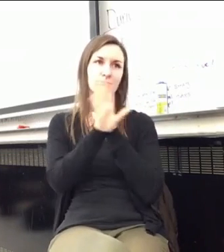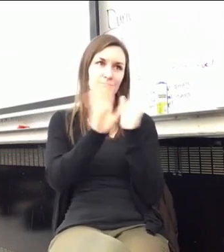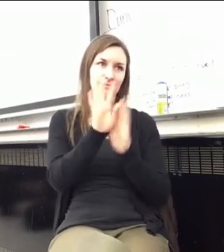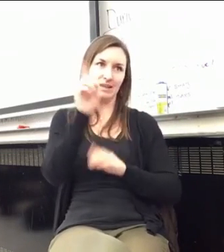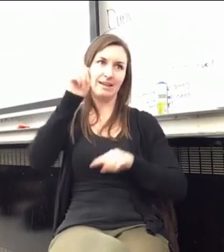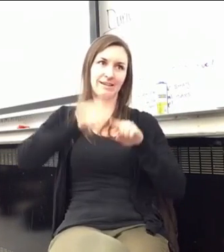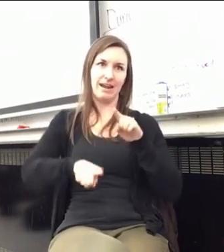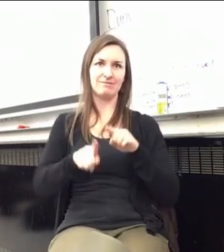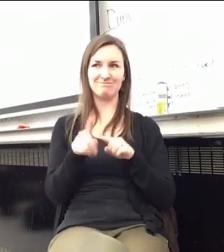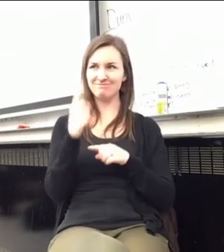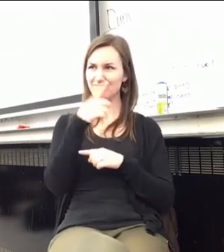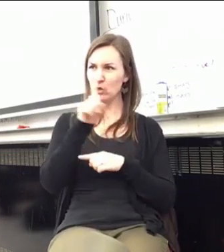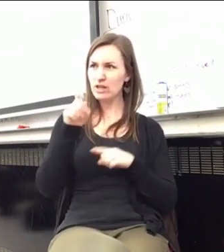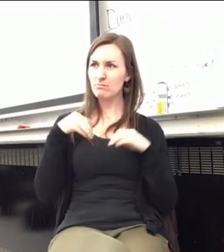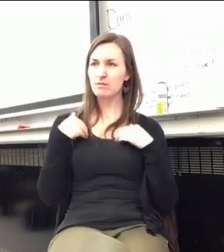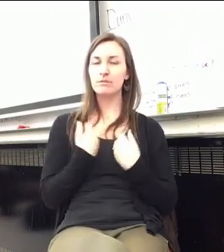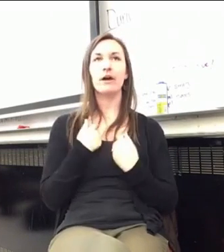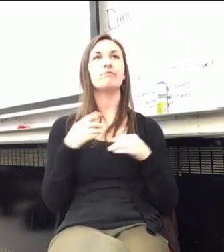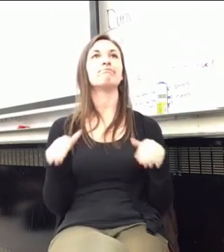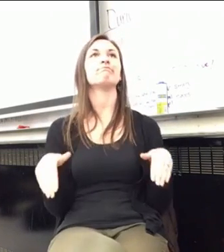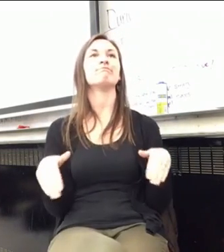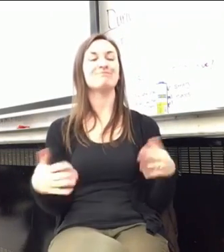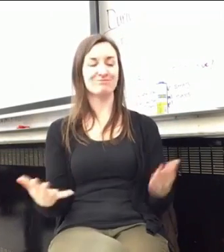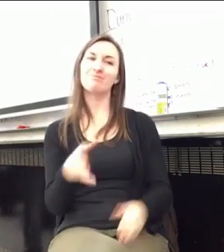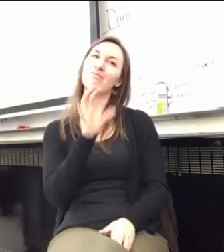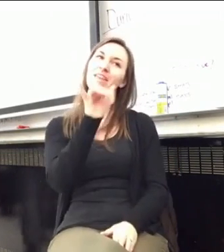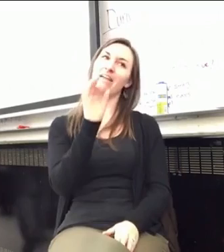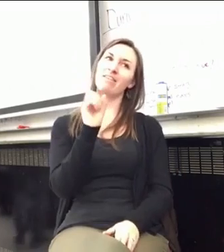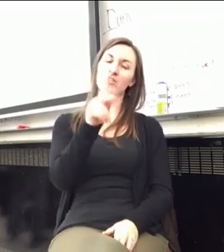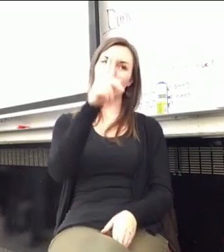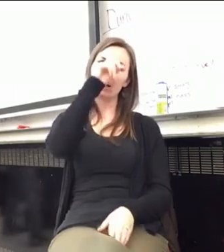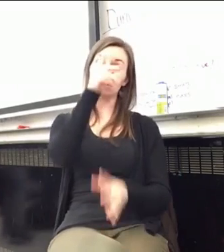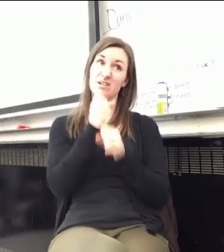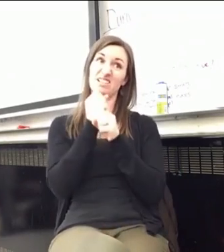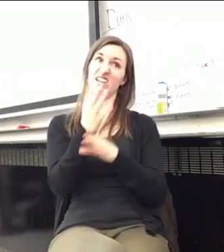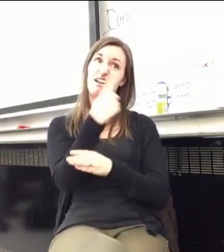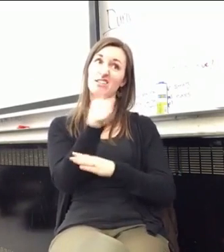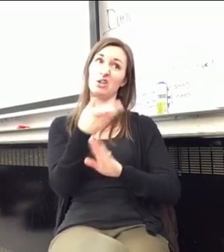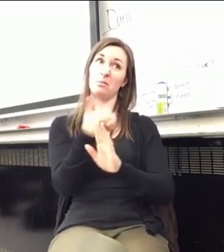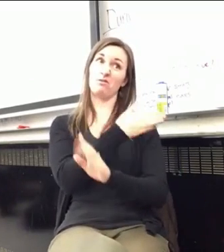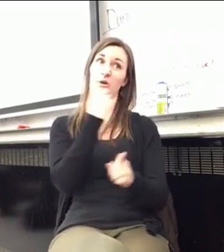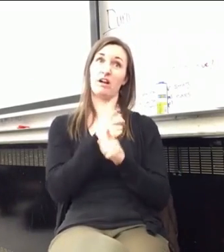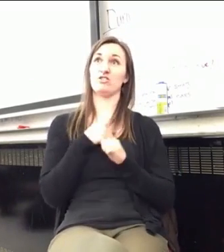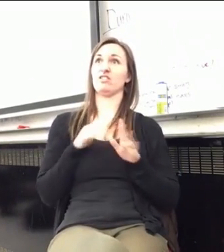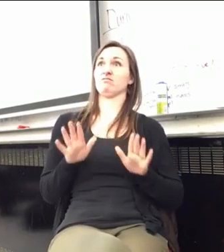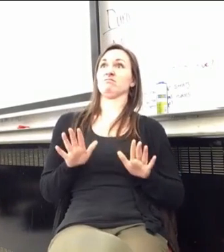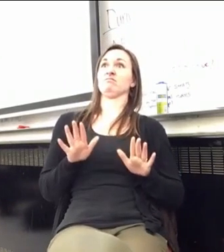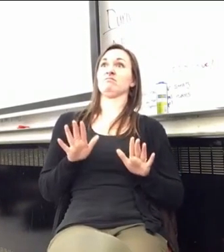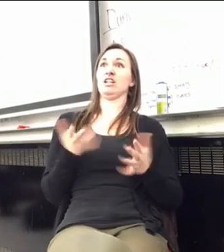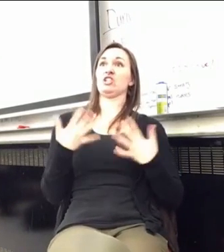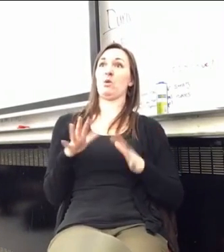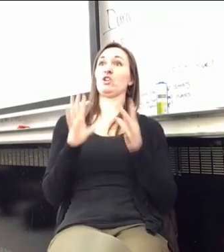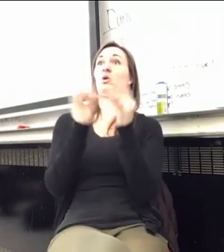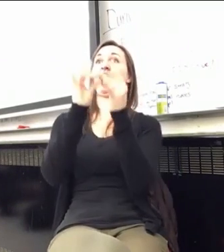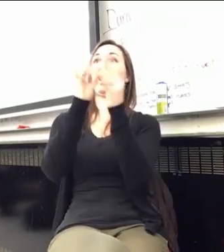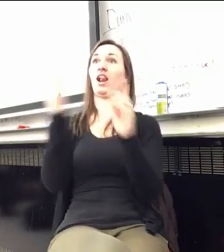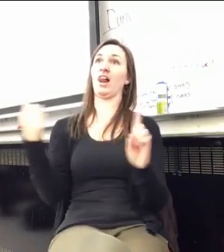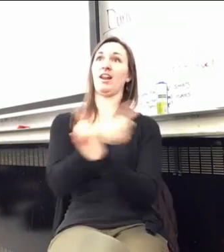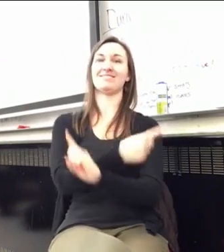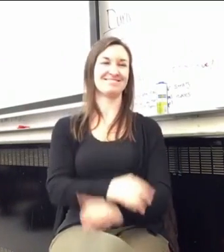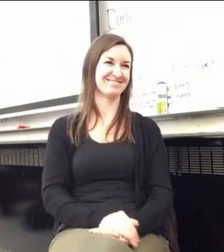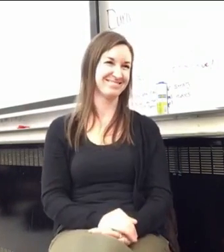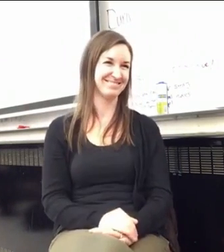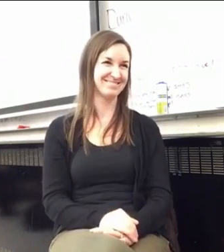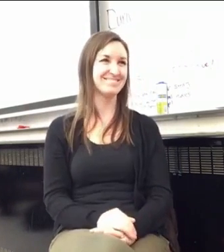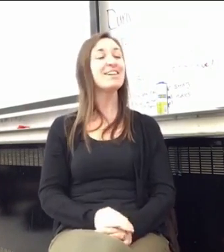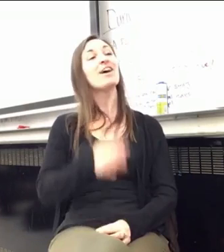guys must be tired today. That's okay. It's because I got mad at you earlier, right? And so now you're all scared. Okay. So, anyways,